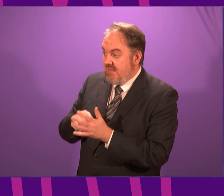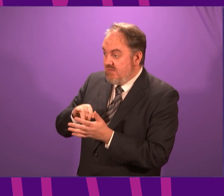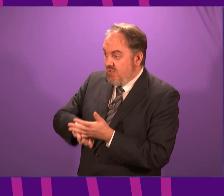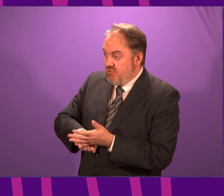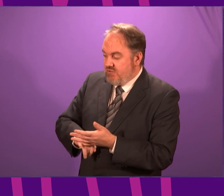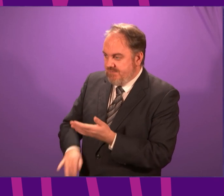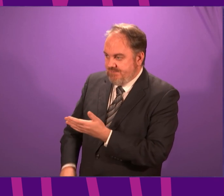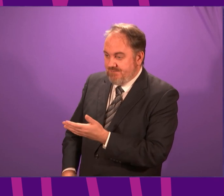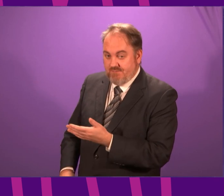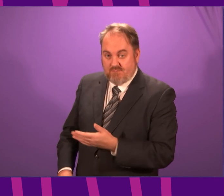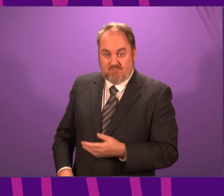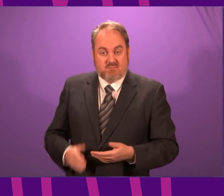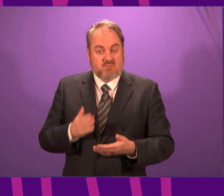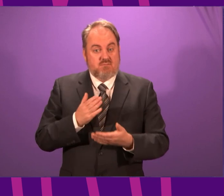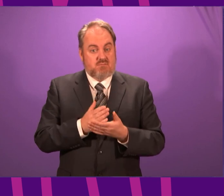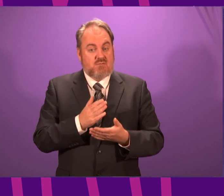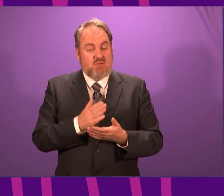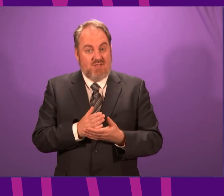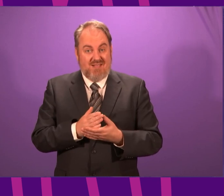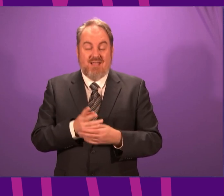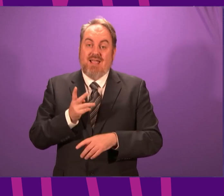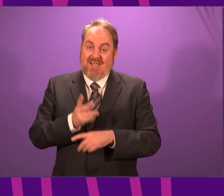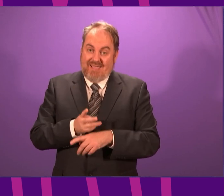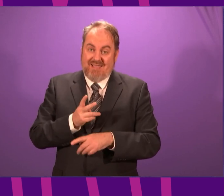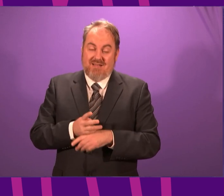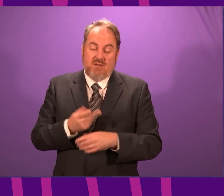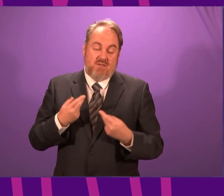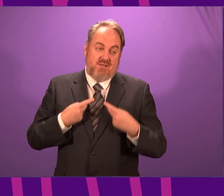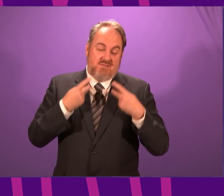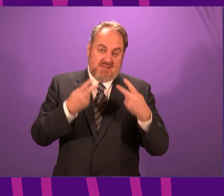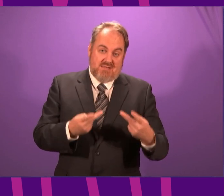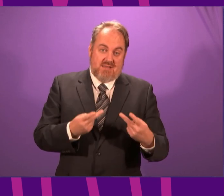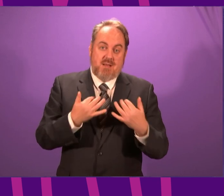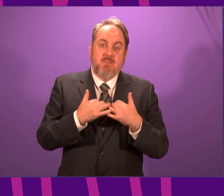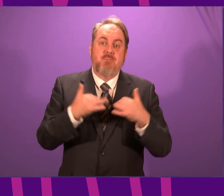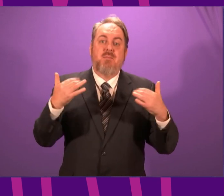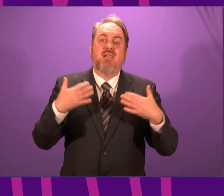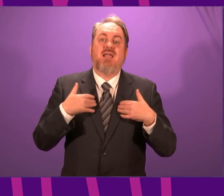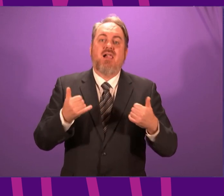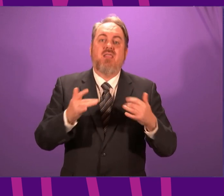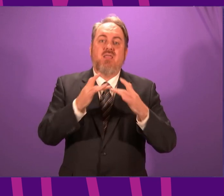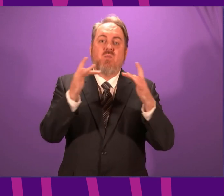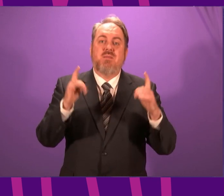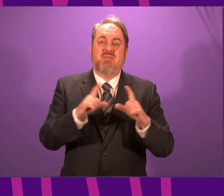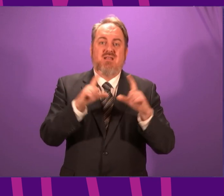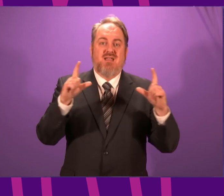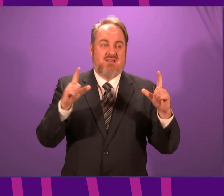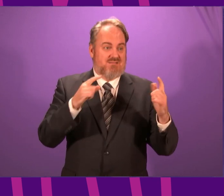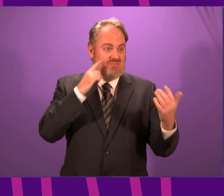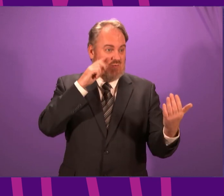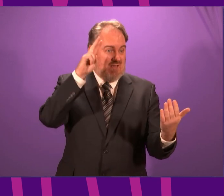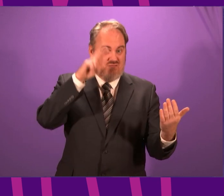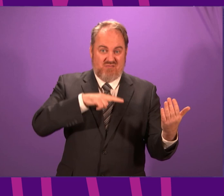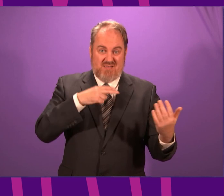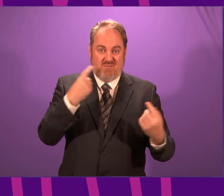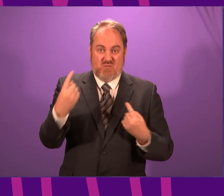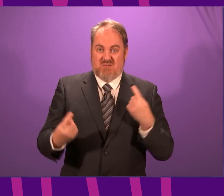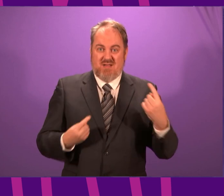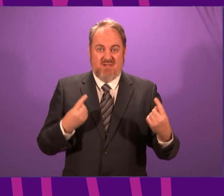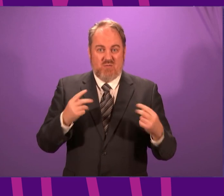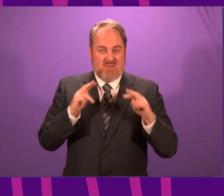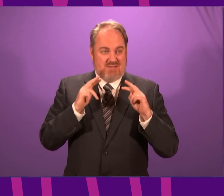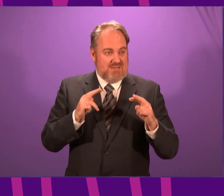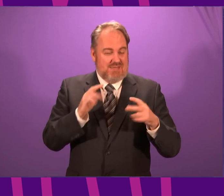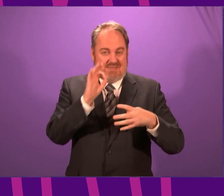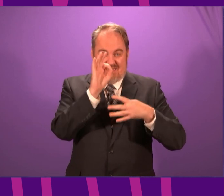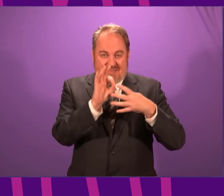the third plug for the Public Health Scotland website today. Anybody can go on and it's updated on a daily basis. You can go into your local area and you can see the breakdown